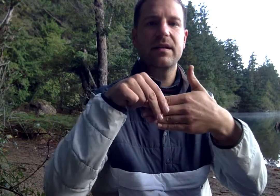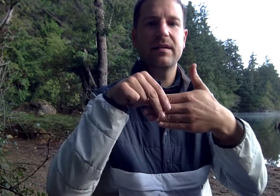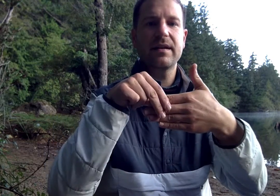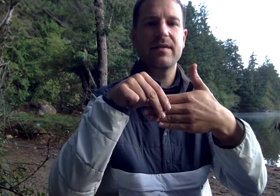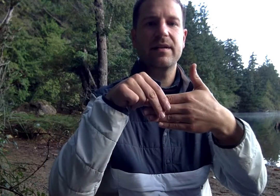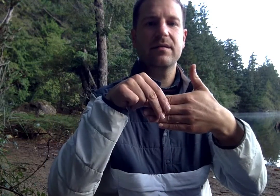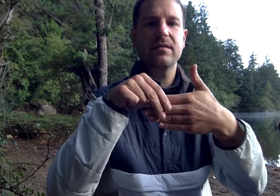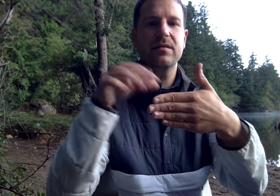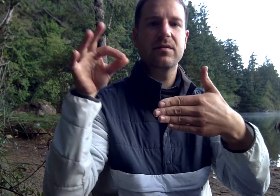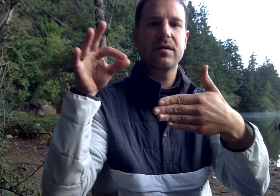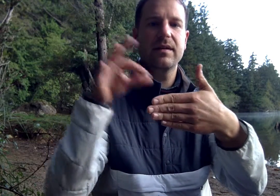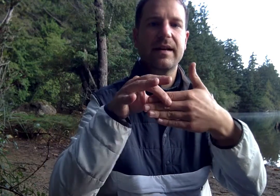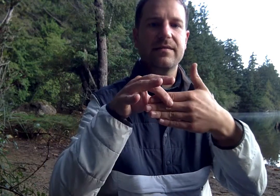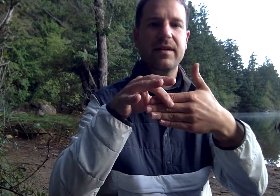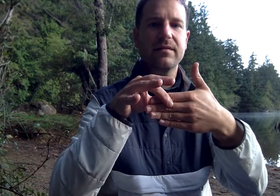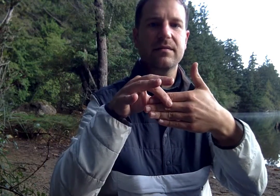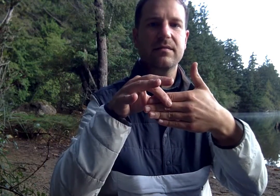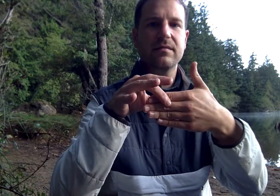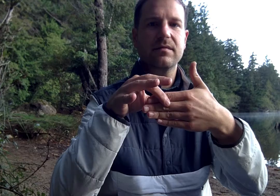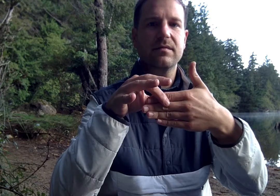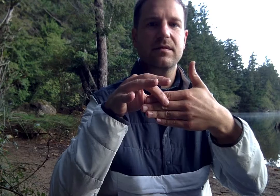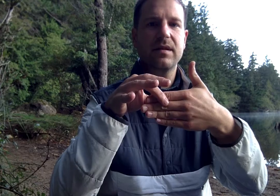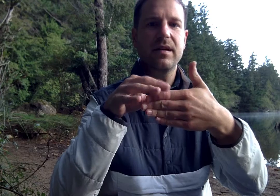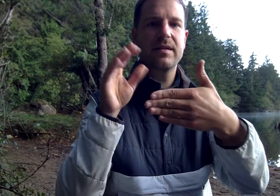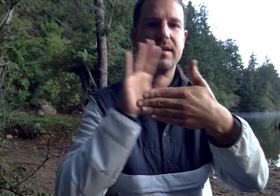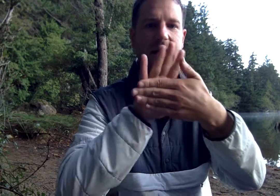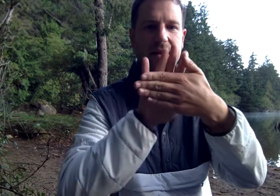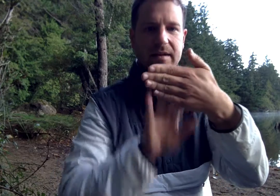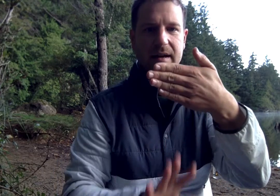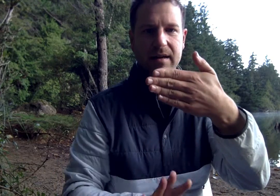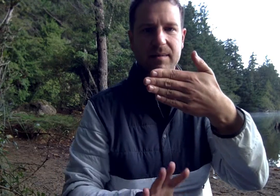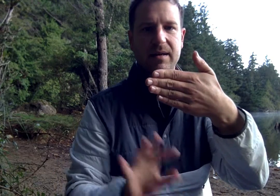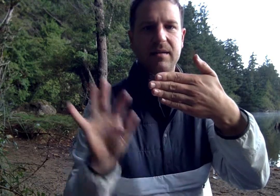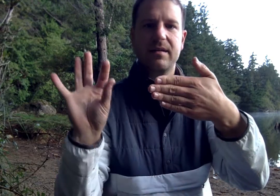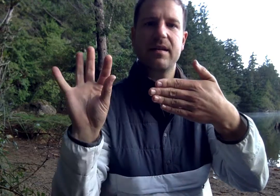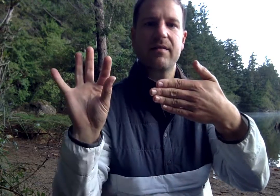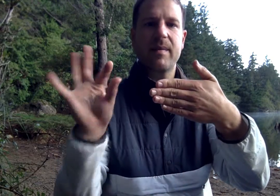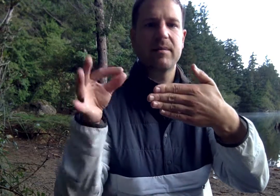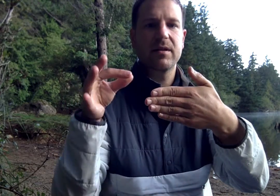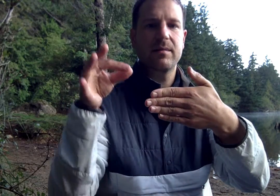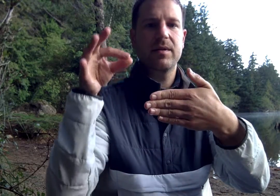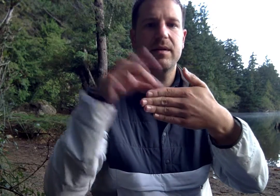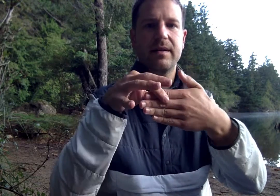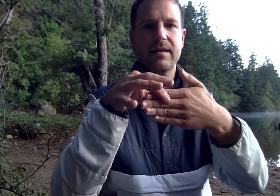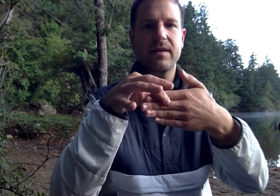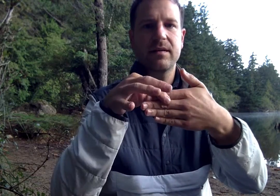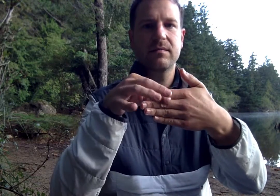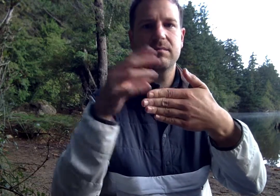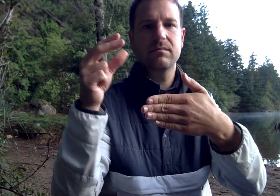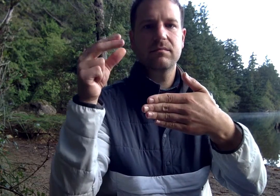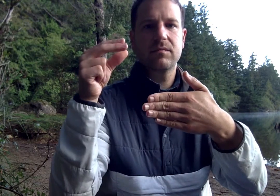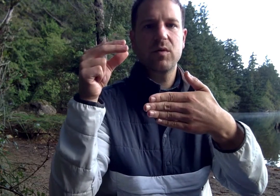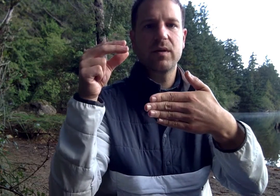attach file or attach file. So you have like a document, you have a paperclip, attach file, or